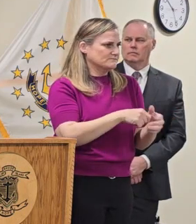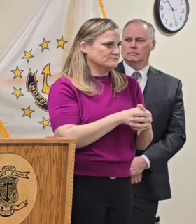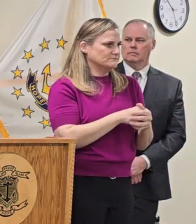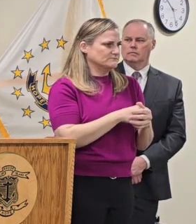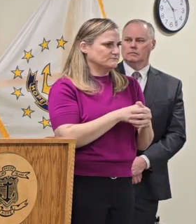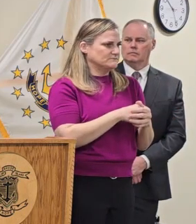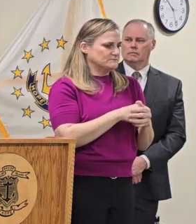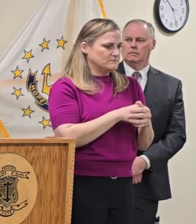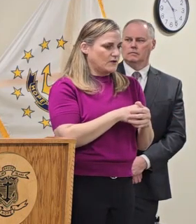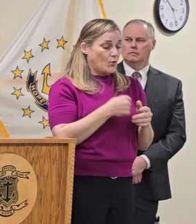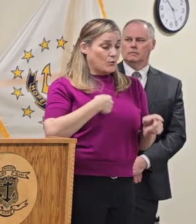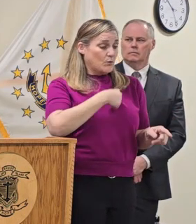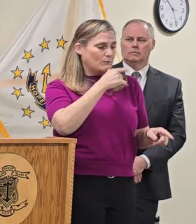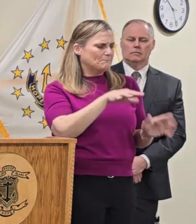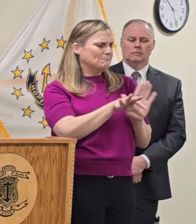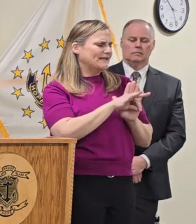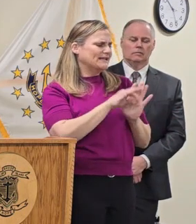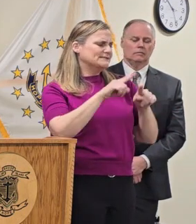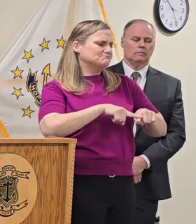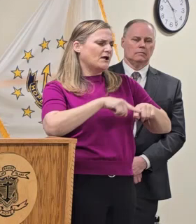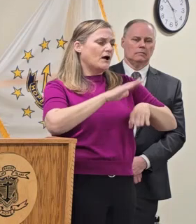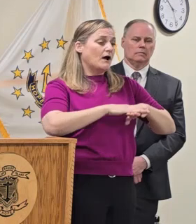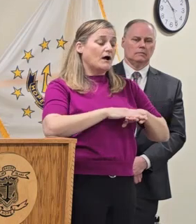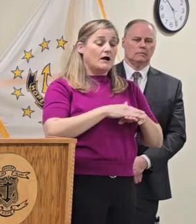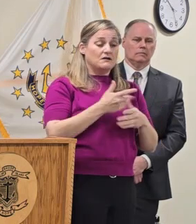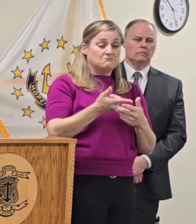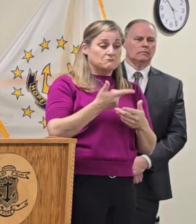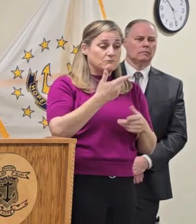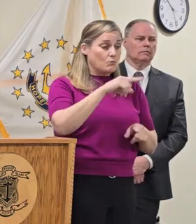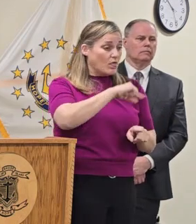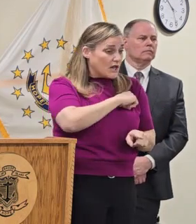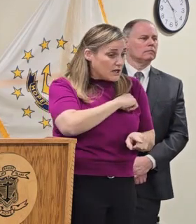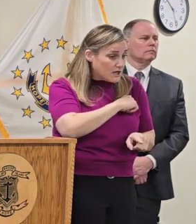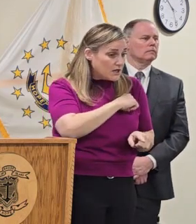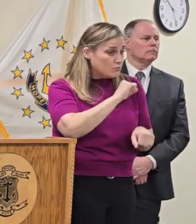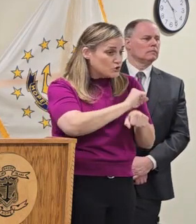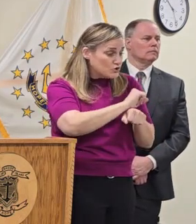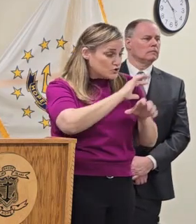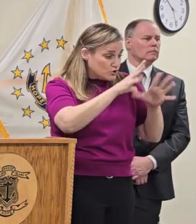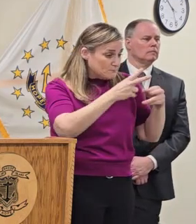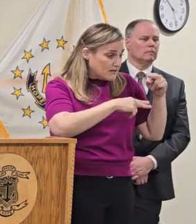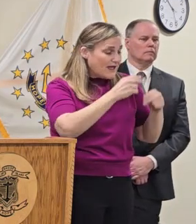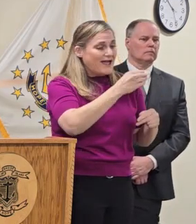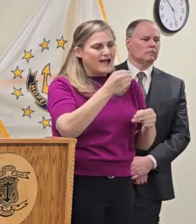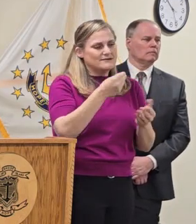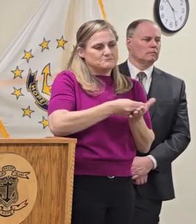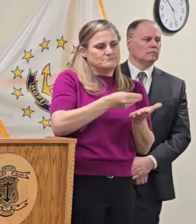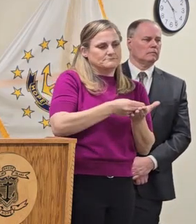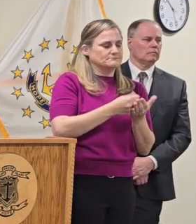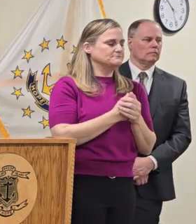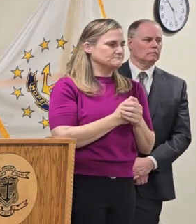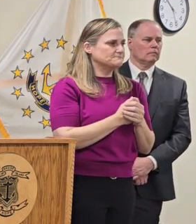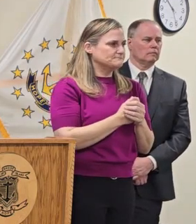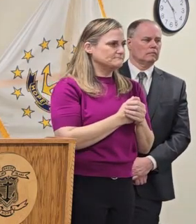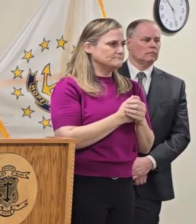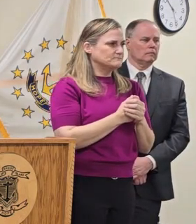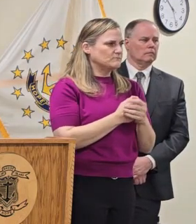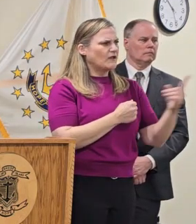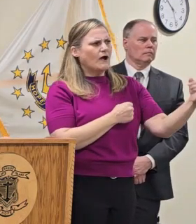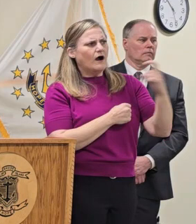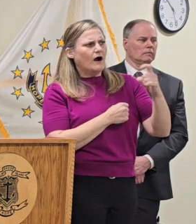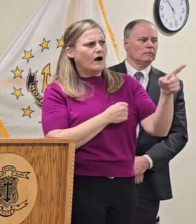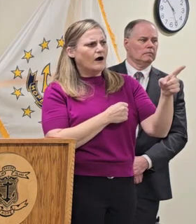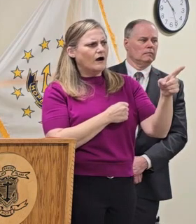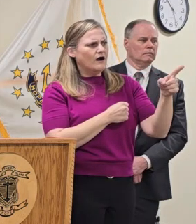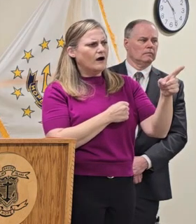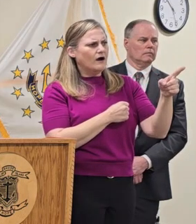of their response to the for a proposal. Governor, what kind of insight should the public expect to have into the legal